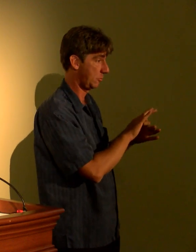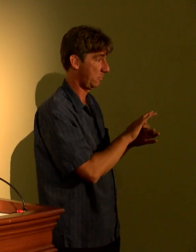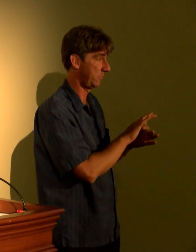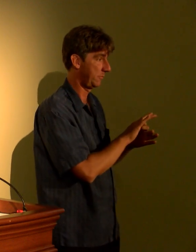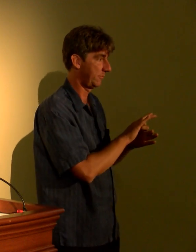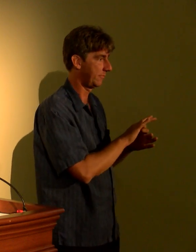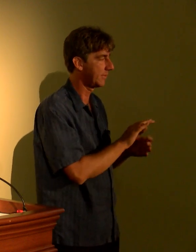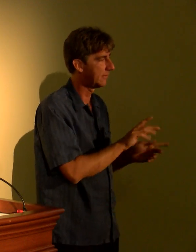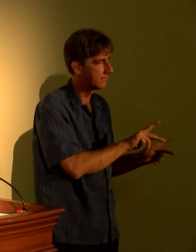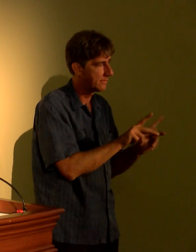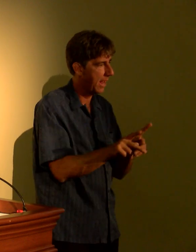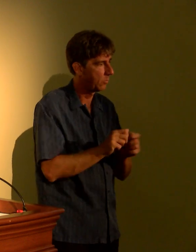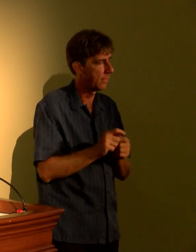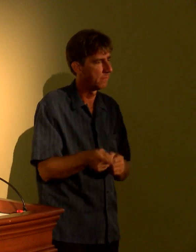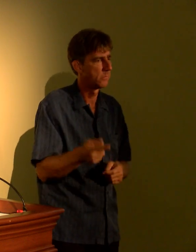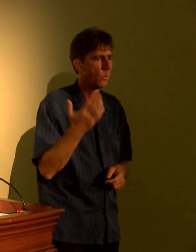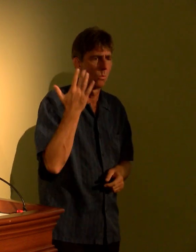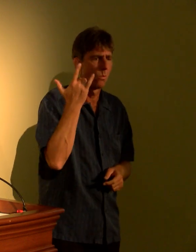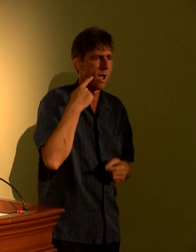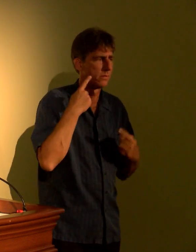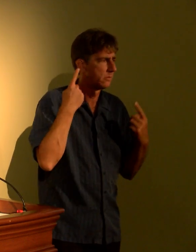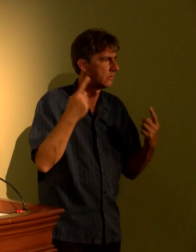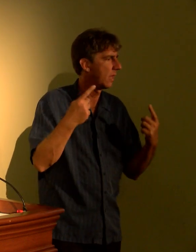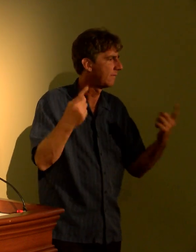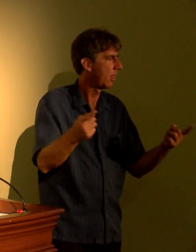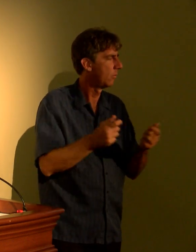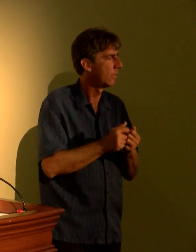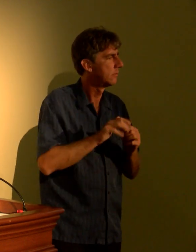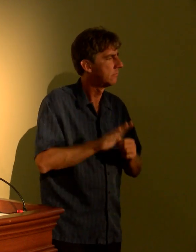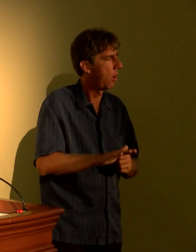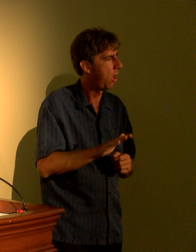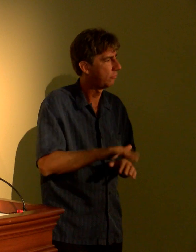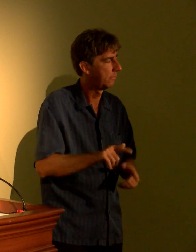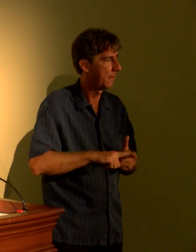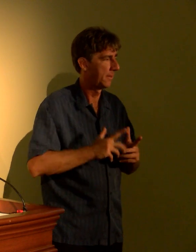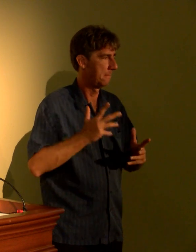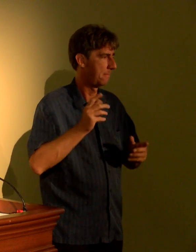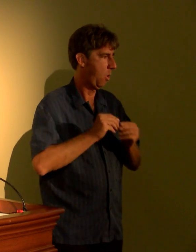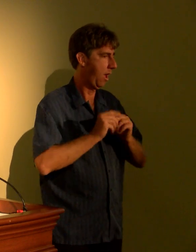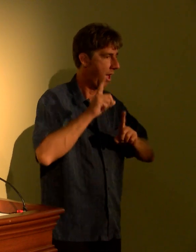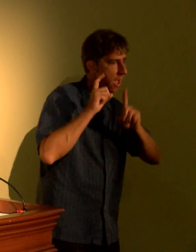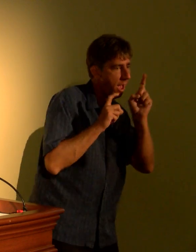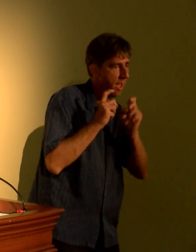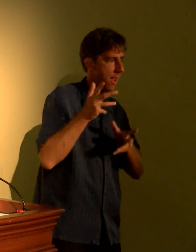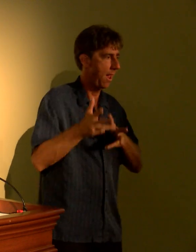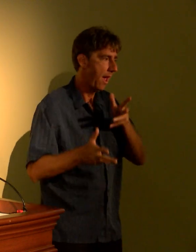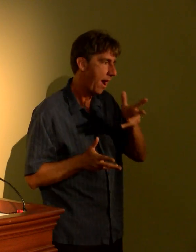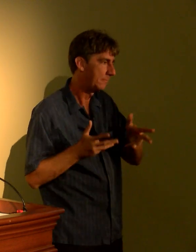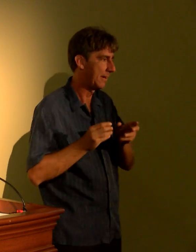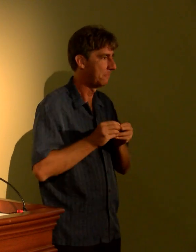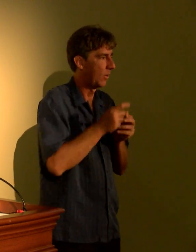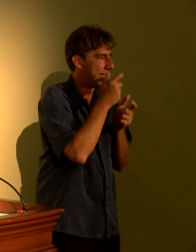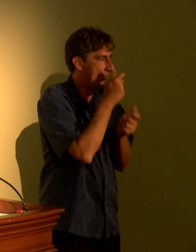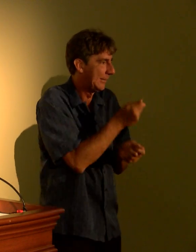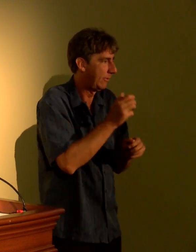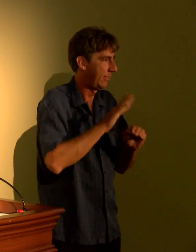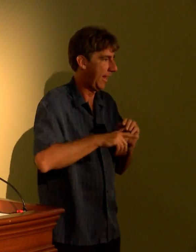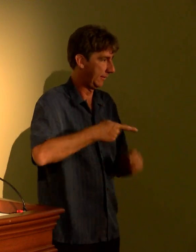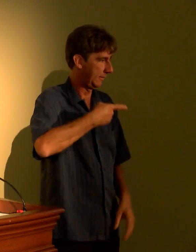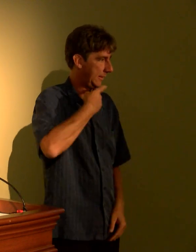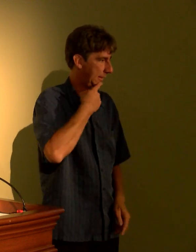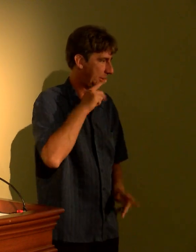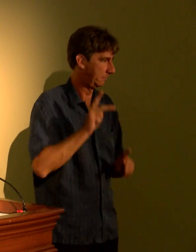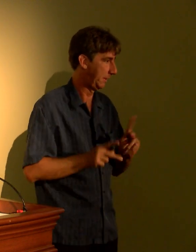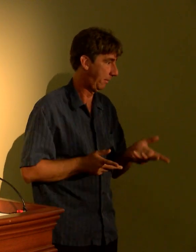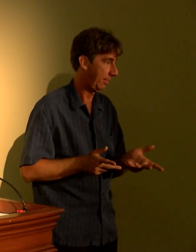was he so successful with small children? Maybe because he was more animated, more interesting than hearing people. He